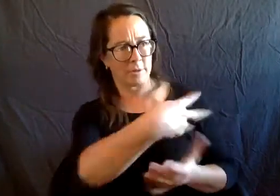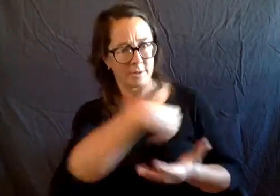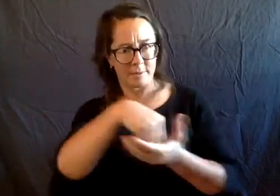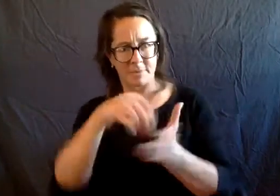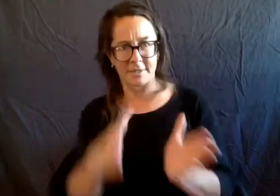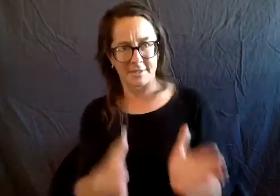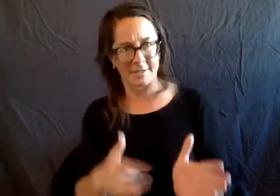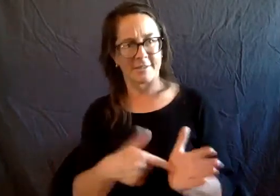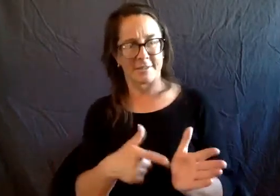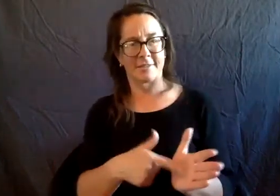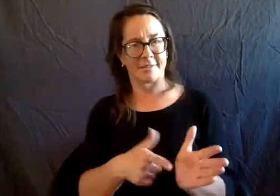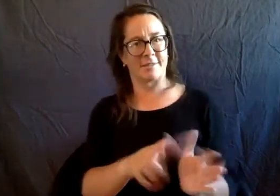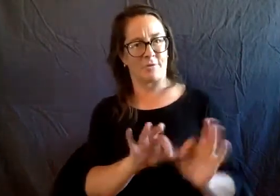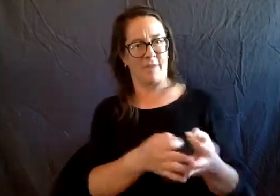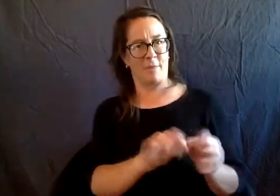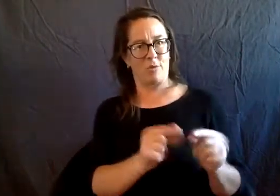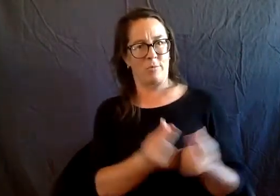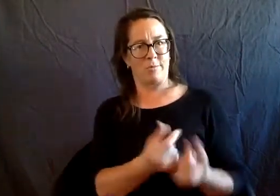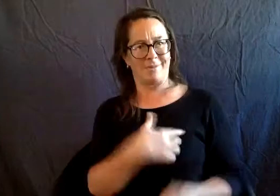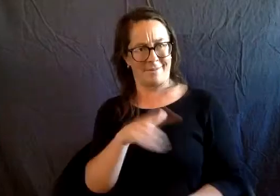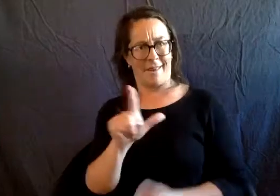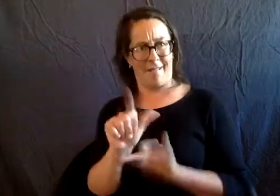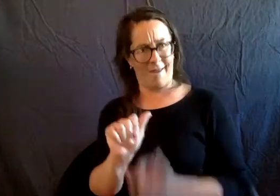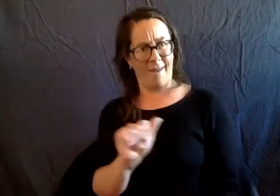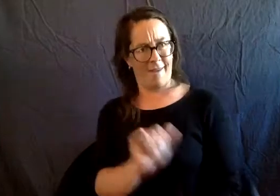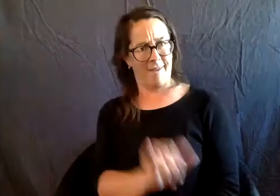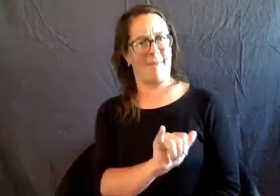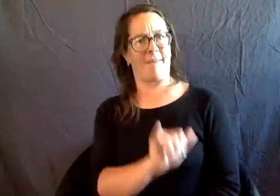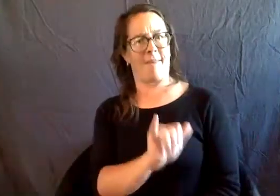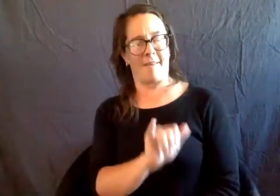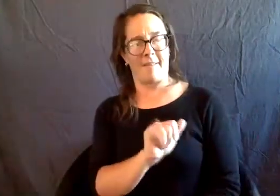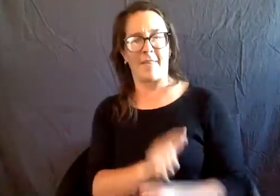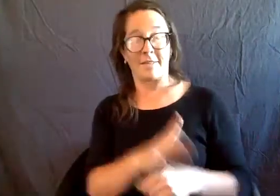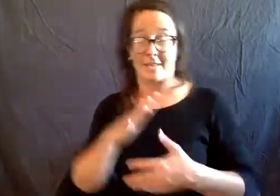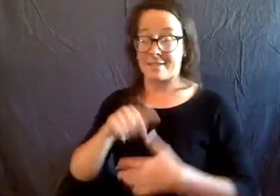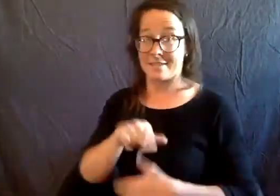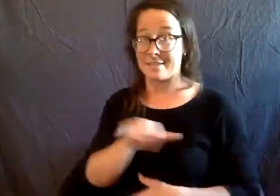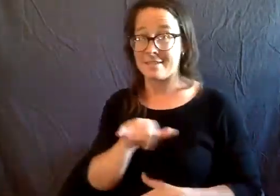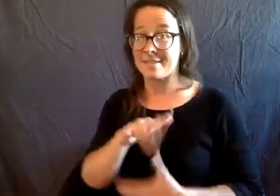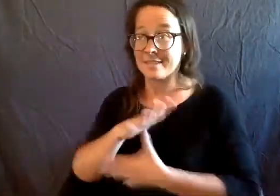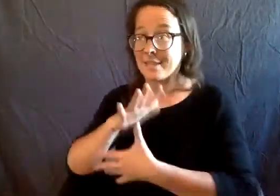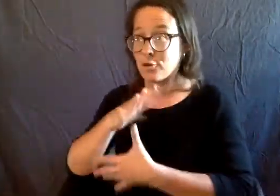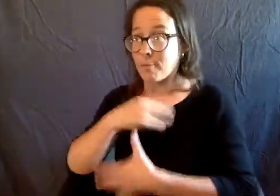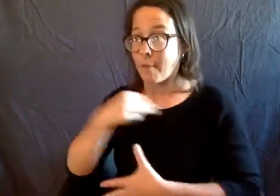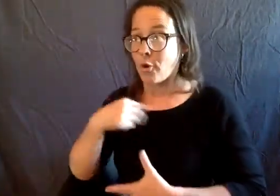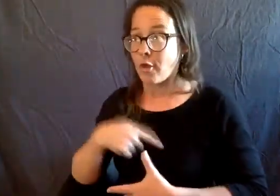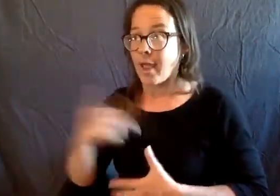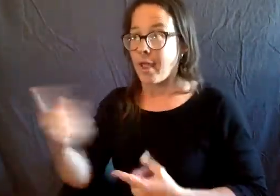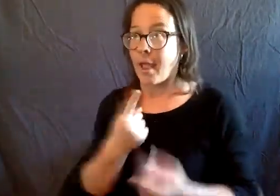participants in the Al-Anon family groups in LA. So as the senior member at this point, they said, "Hey, we're going to go do this thing, and you should